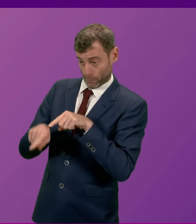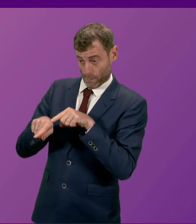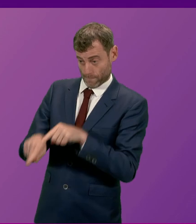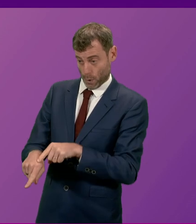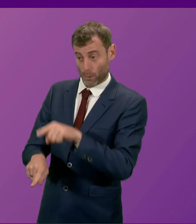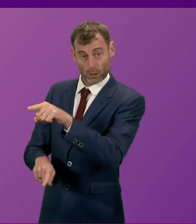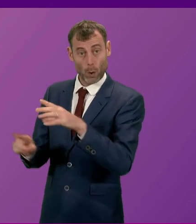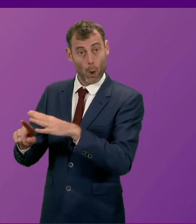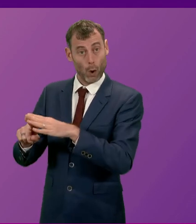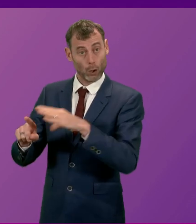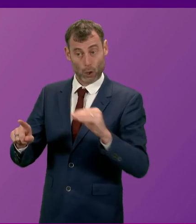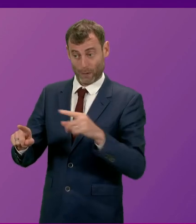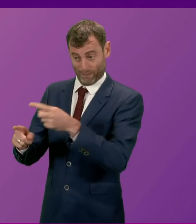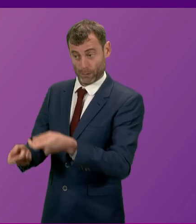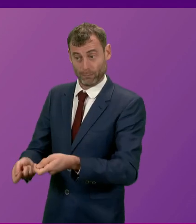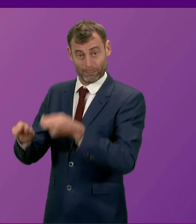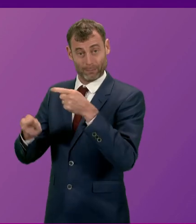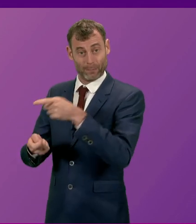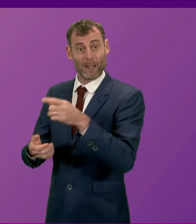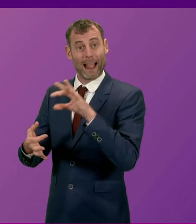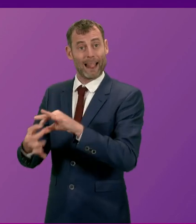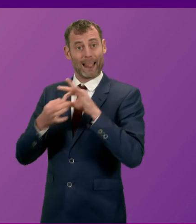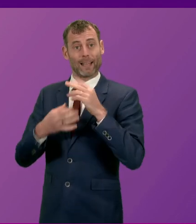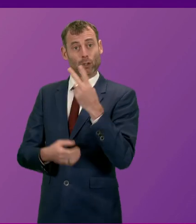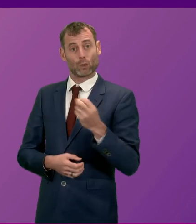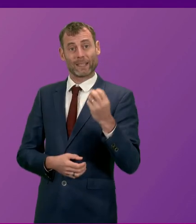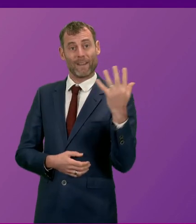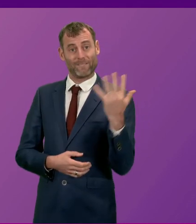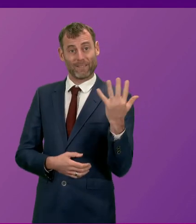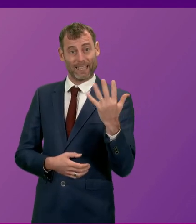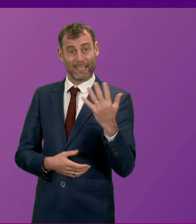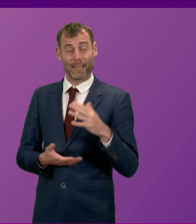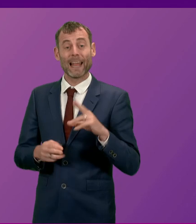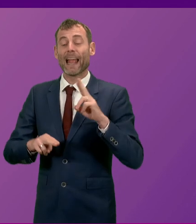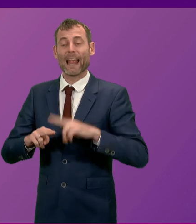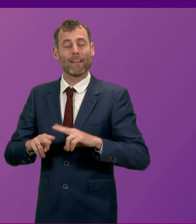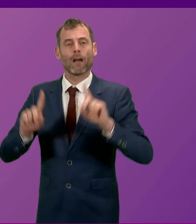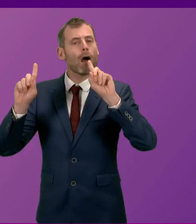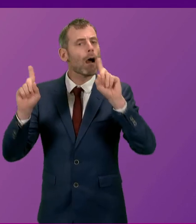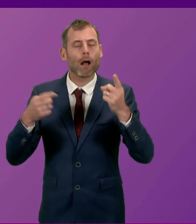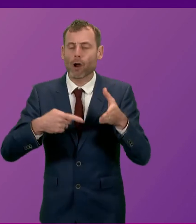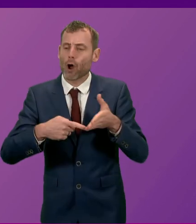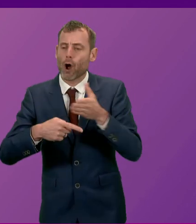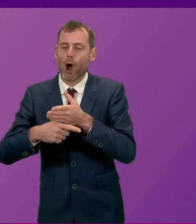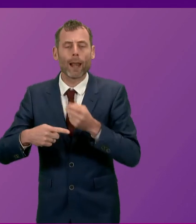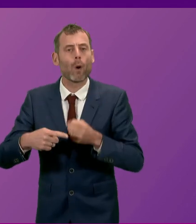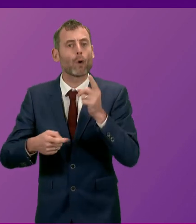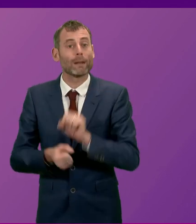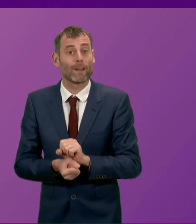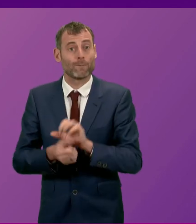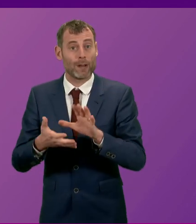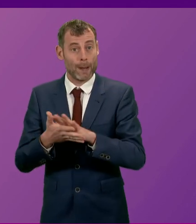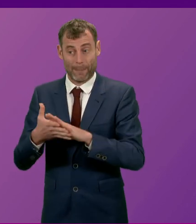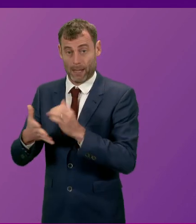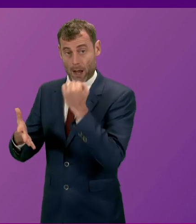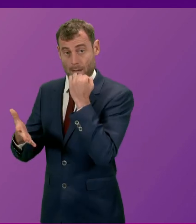articulated from 2015, that would result in a much higher prison population than we have today, because it would result in